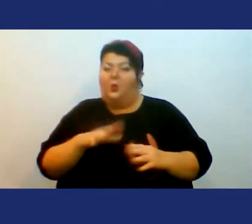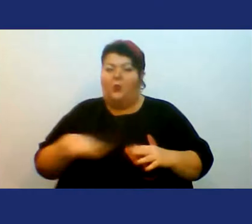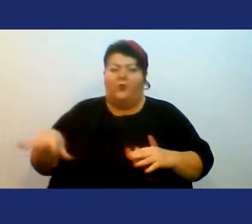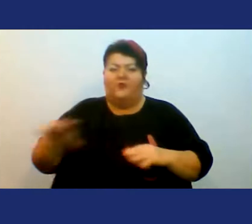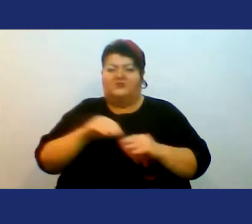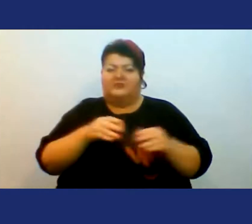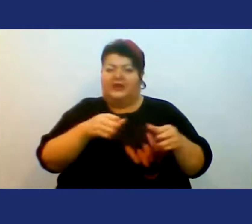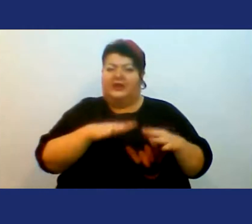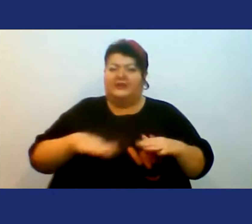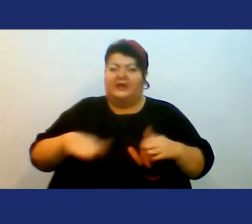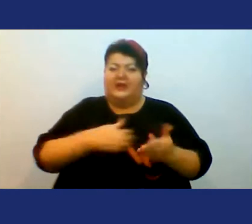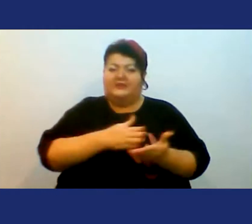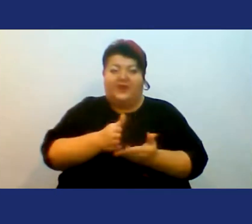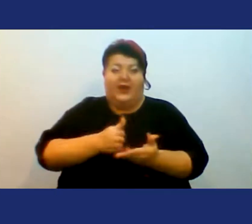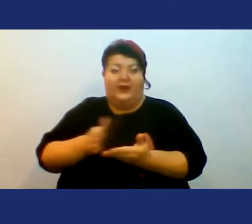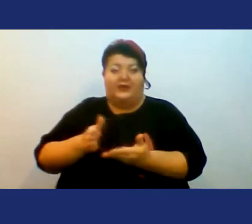Convention, the